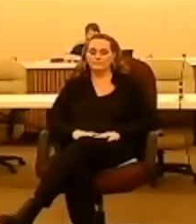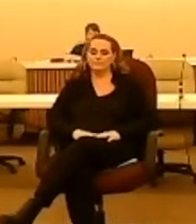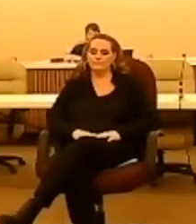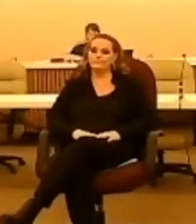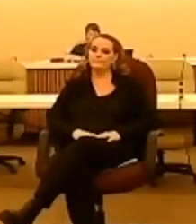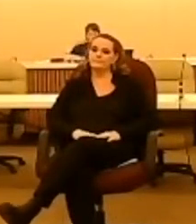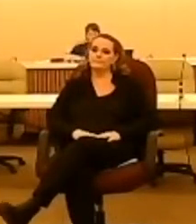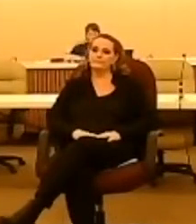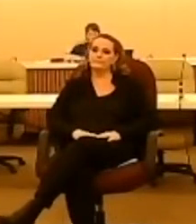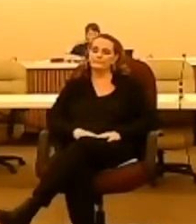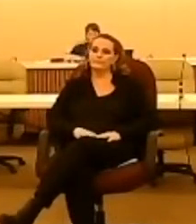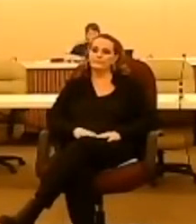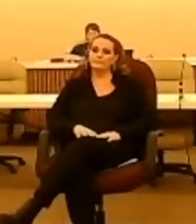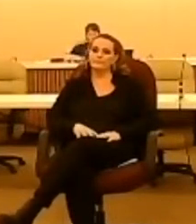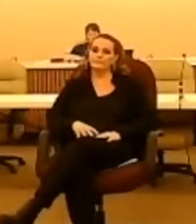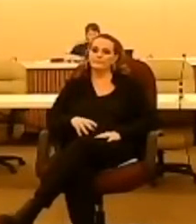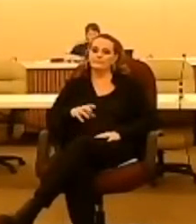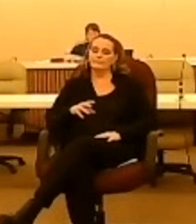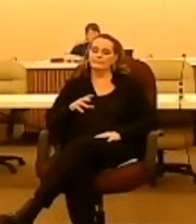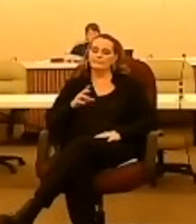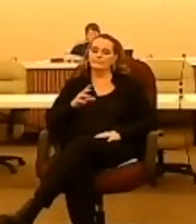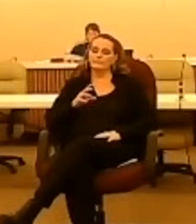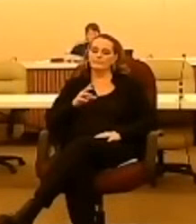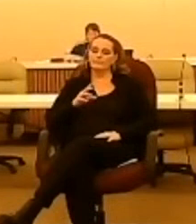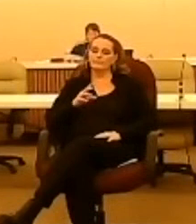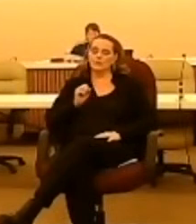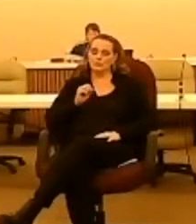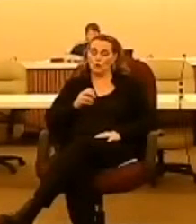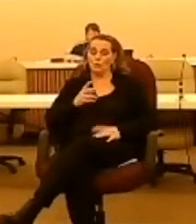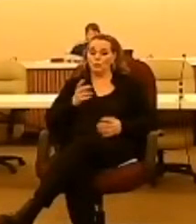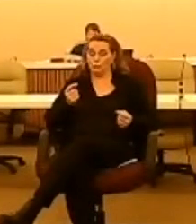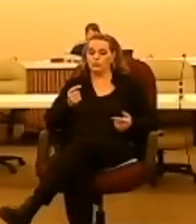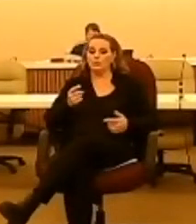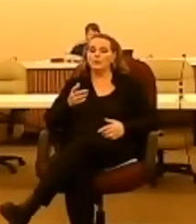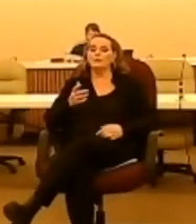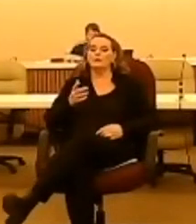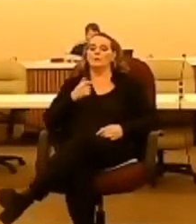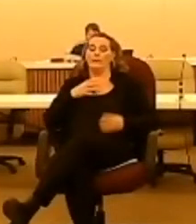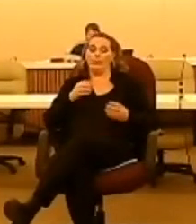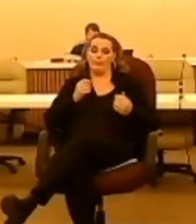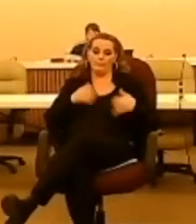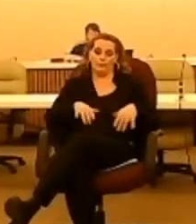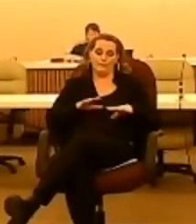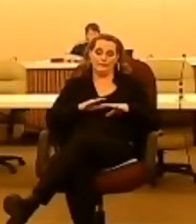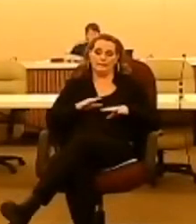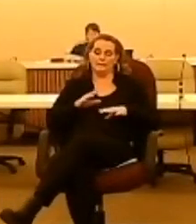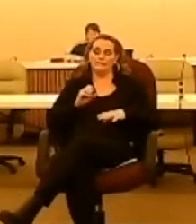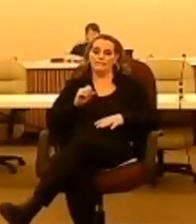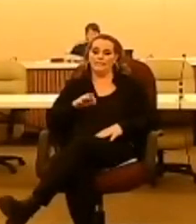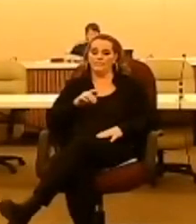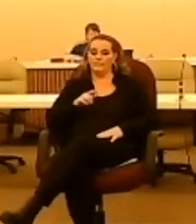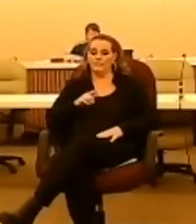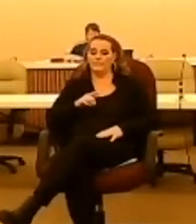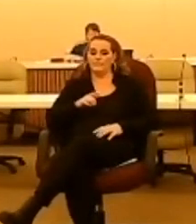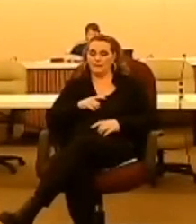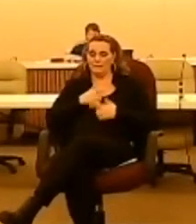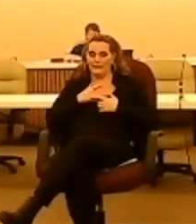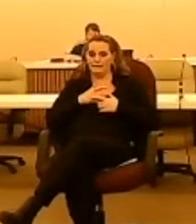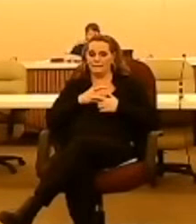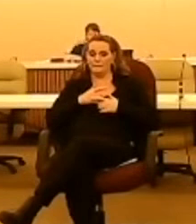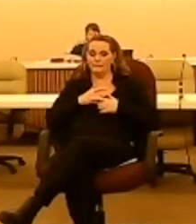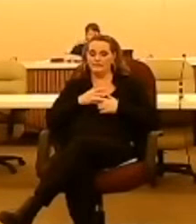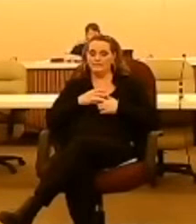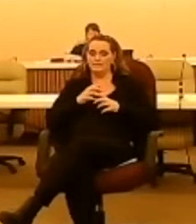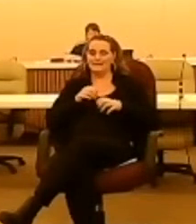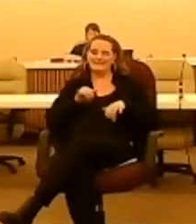in that direction. So we dig all the way to the property of the line the line of the property, and it's still